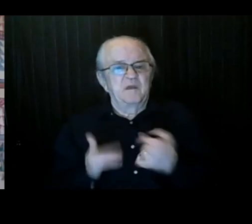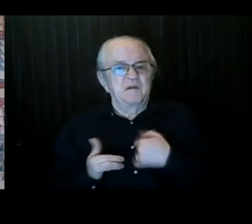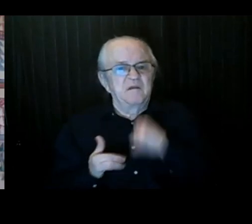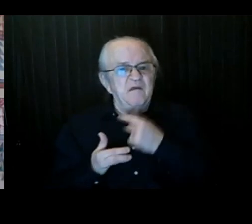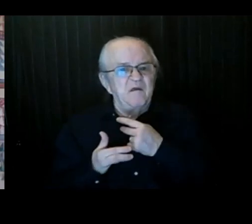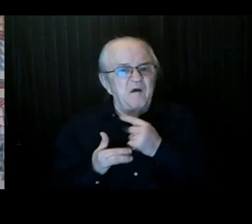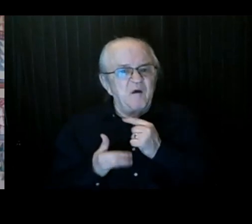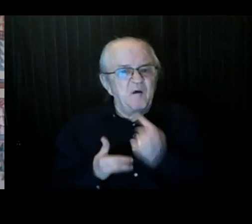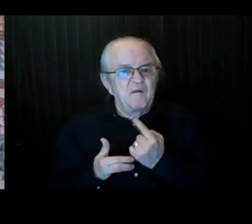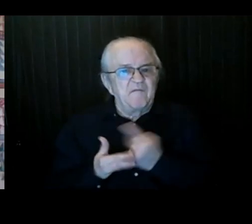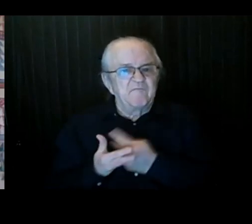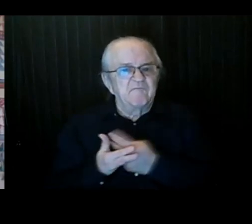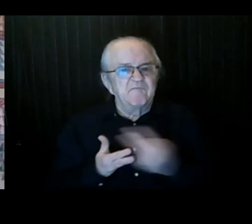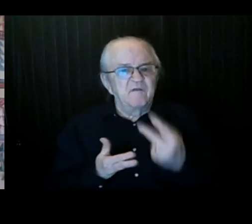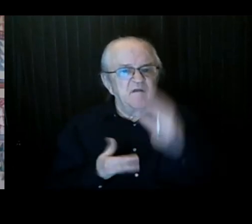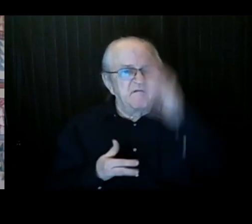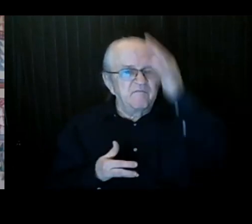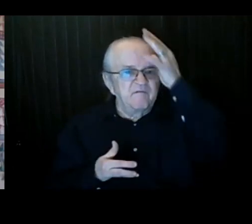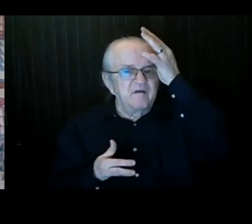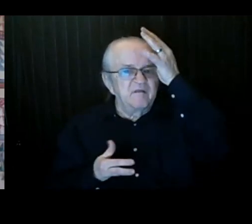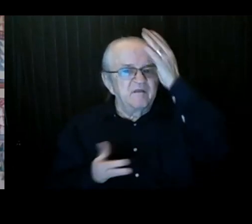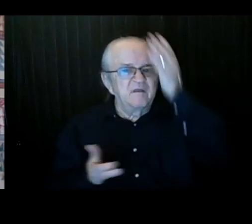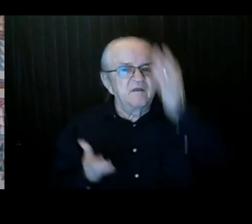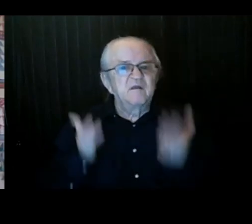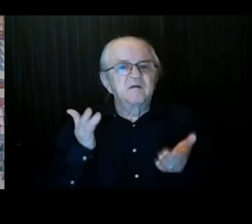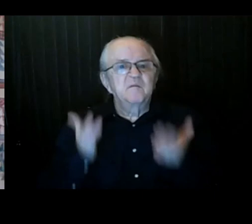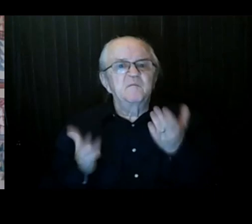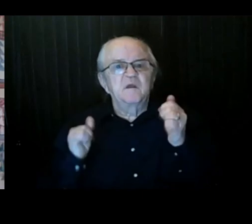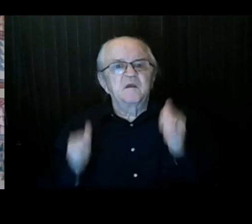only. And maybe I could be more than that thing.